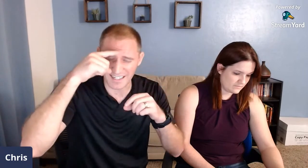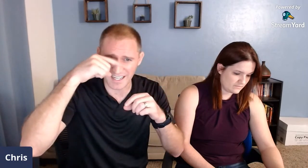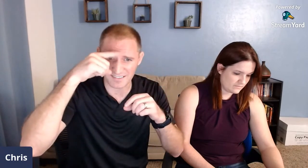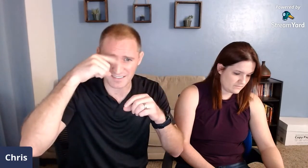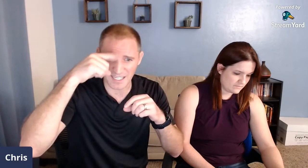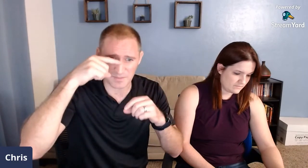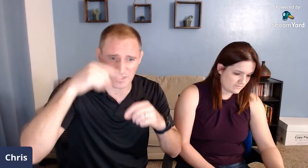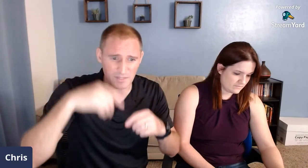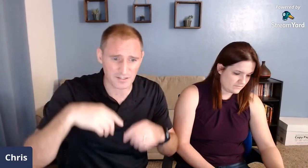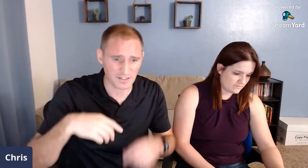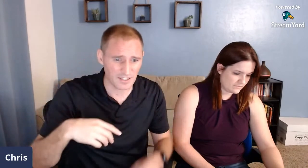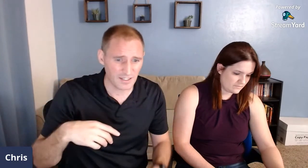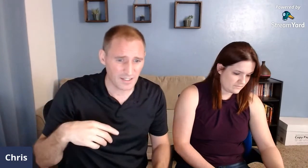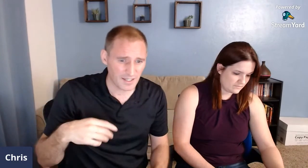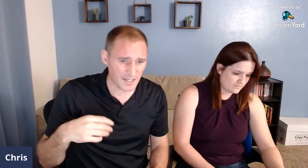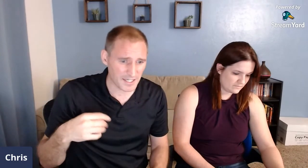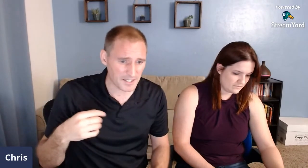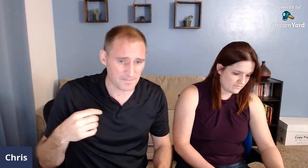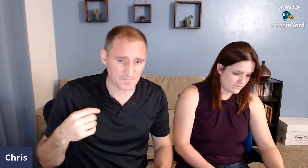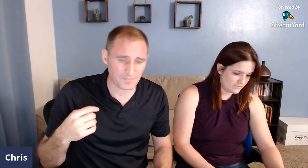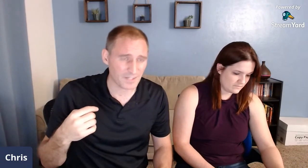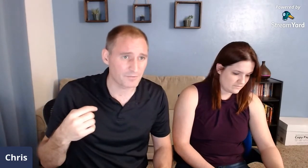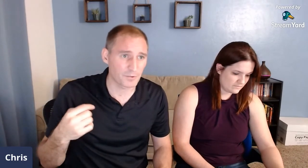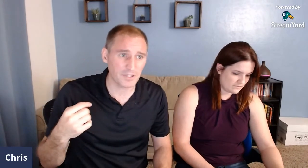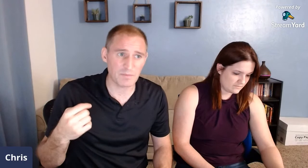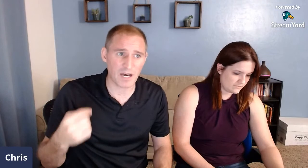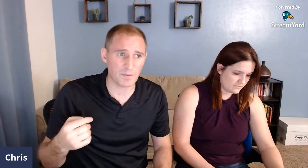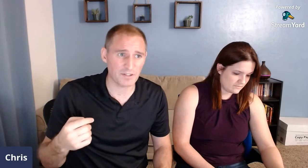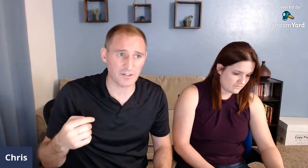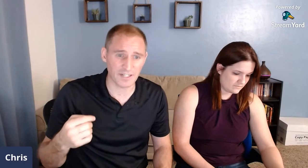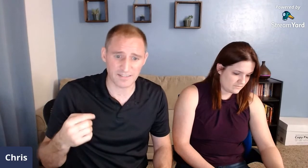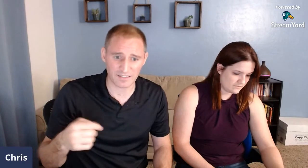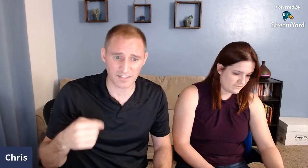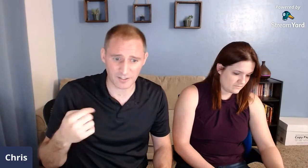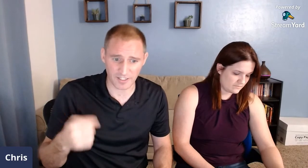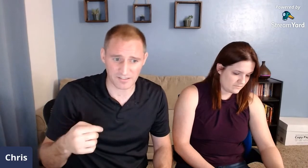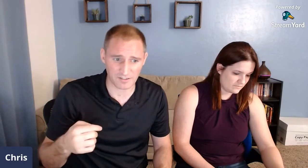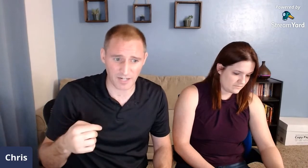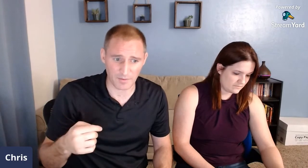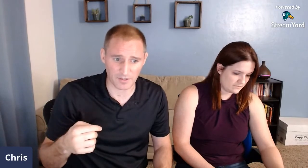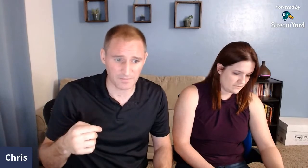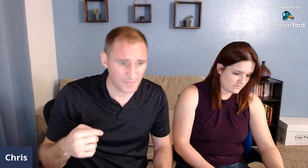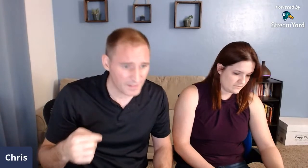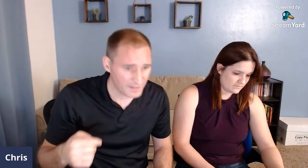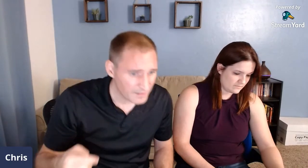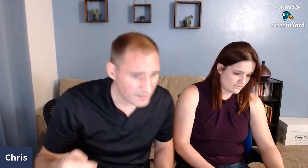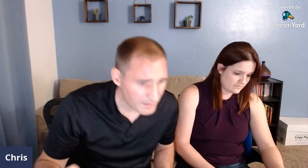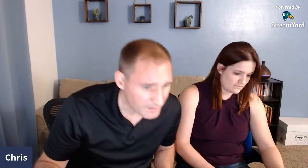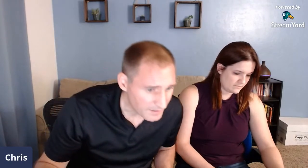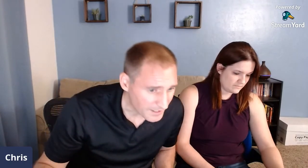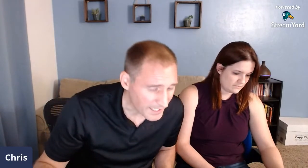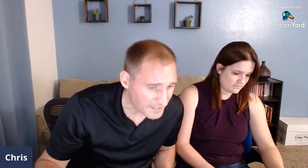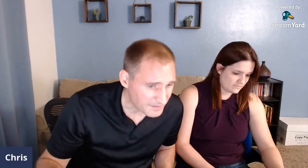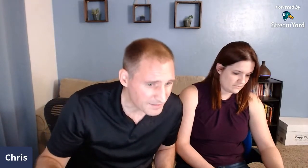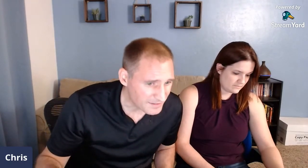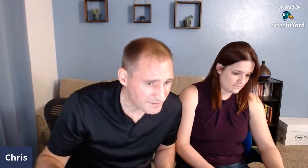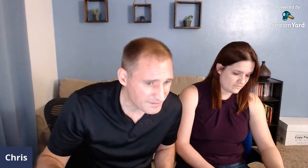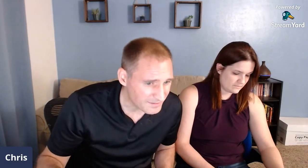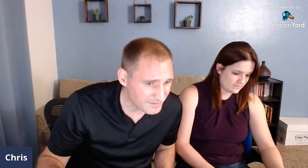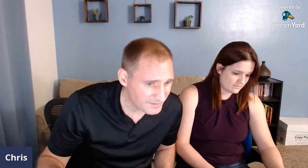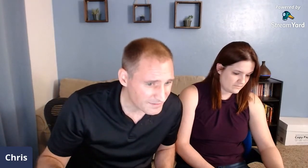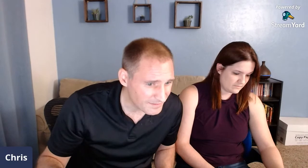glasses and he kind of has it taped in the middle? Really popular TikToker and Instagrammer.